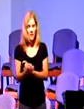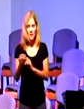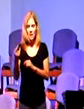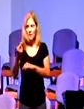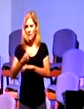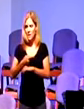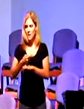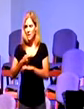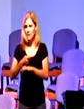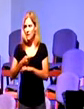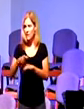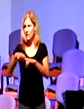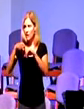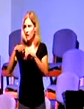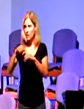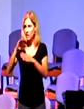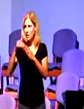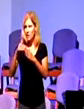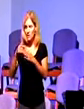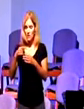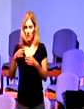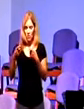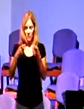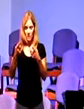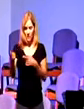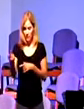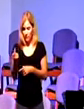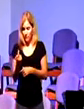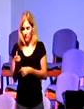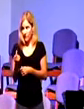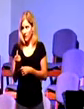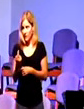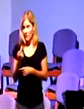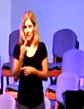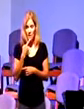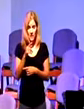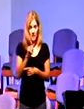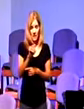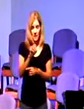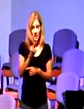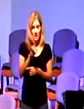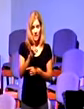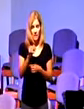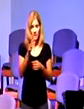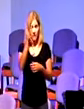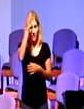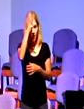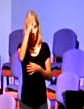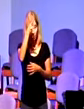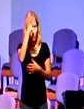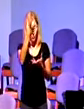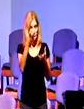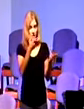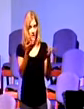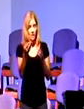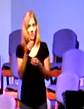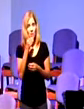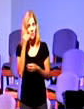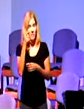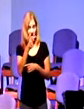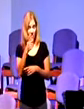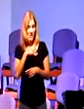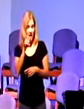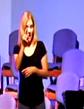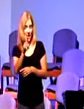the detention center director called me into her office, and she said that Tanya's father was there to take her home. Tanya was my